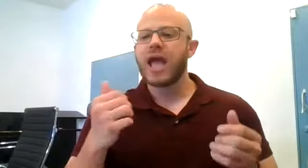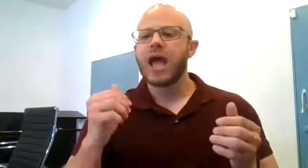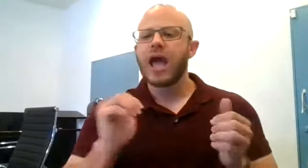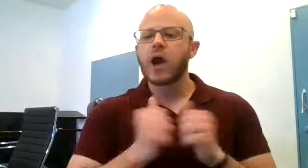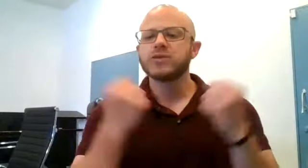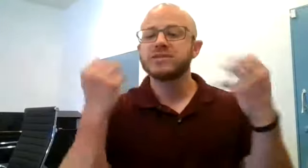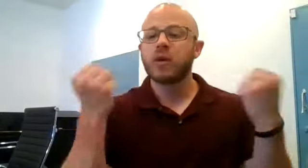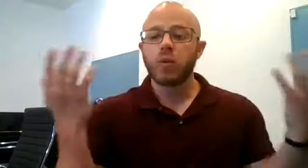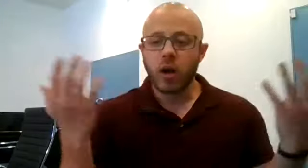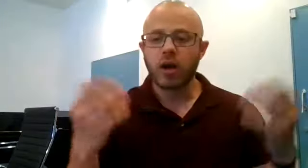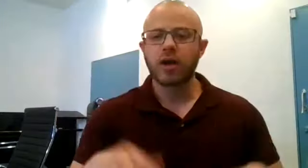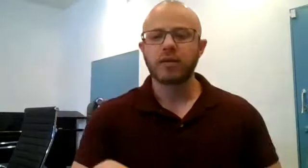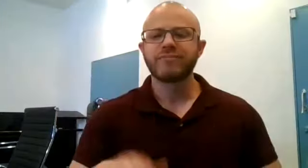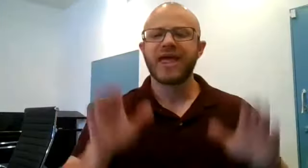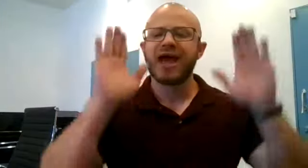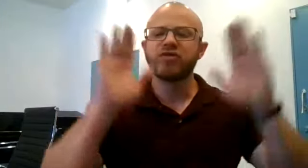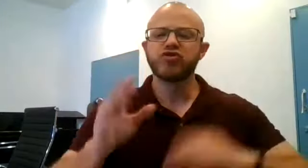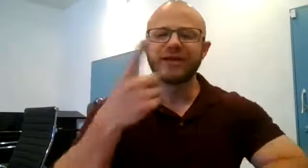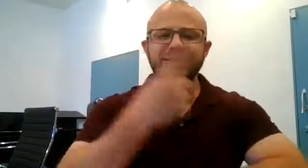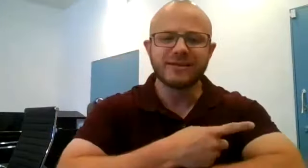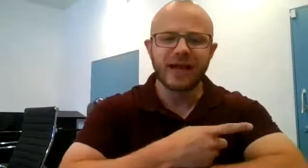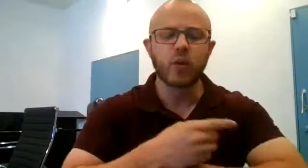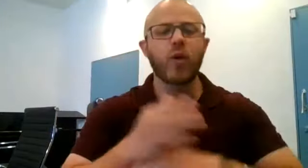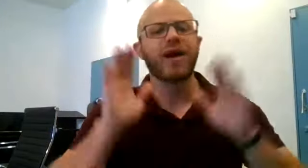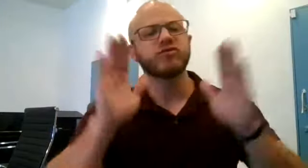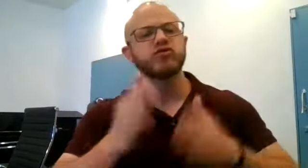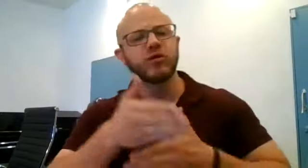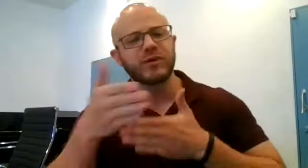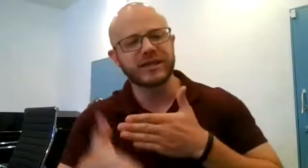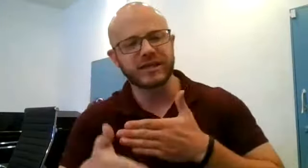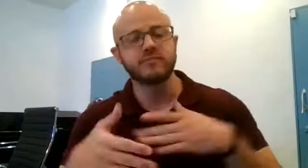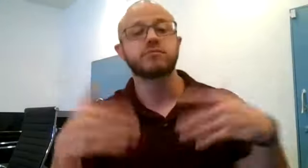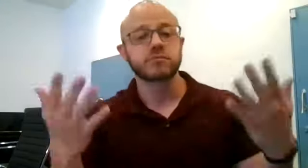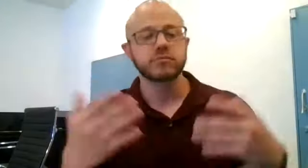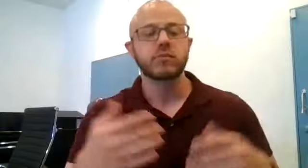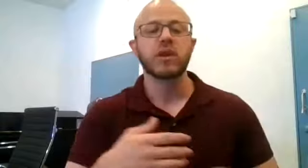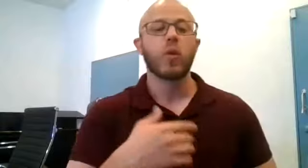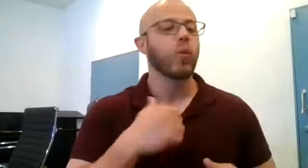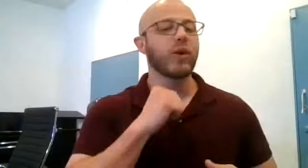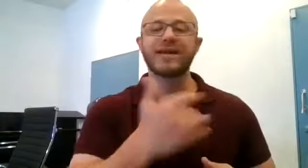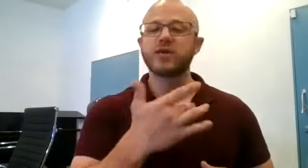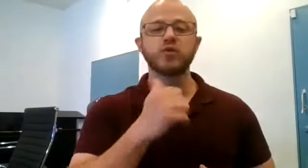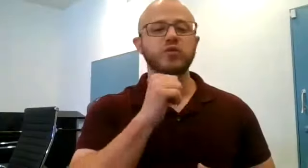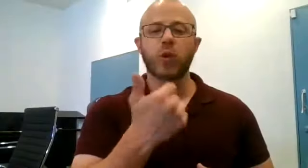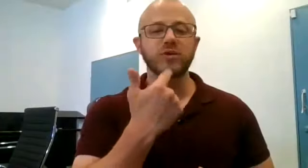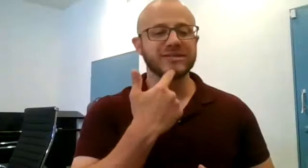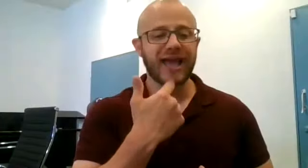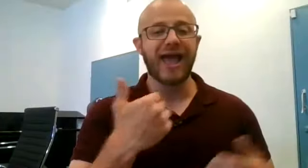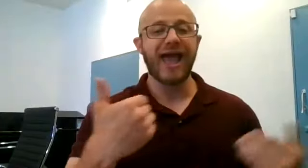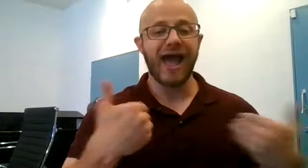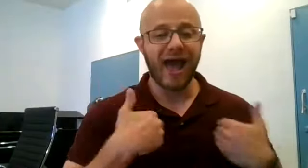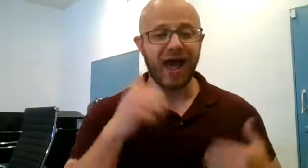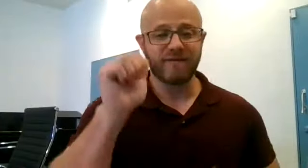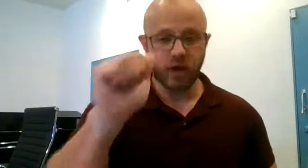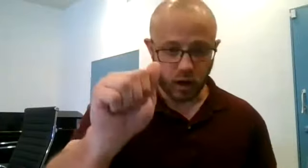Another person asked how to sign, have a great day, or have a great weekend. We don't say